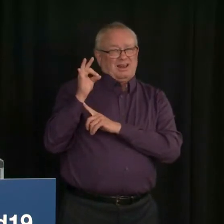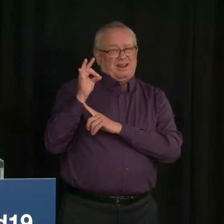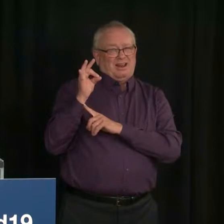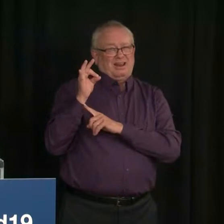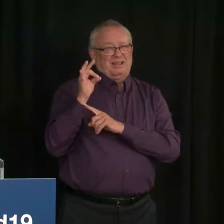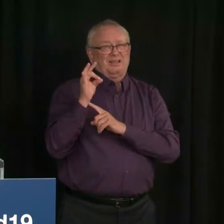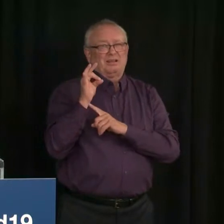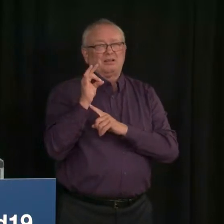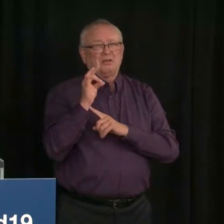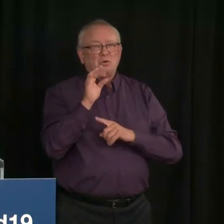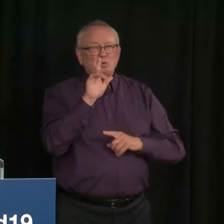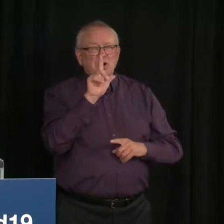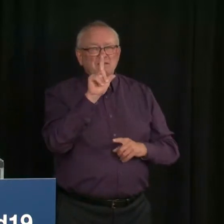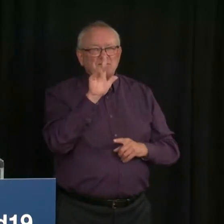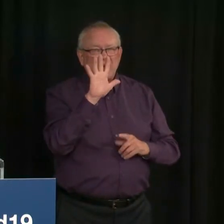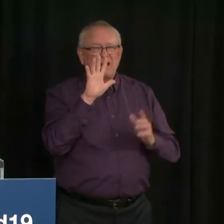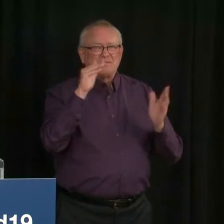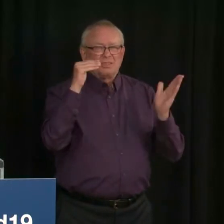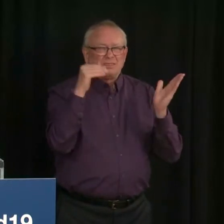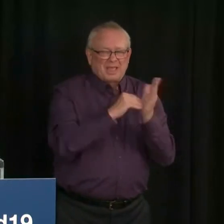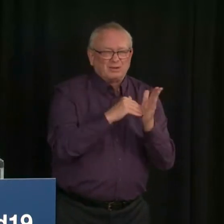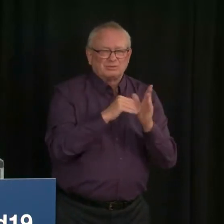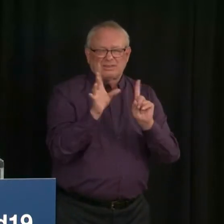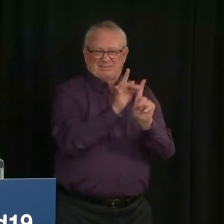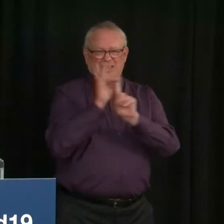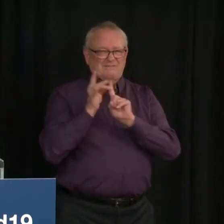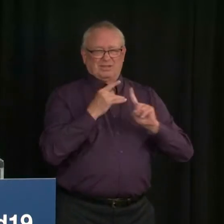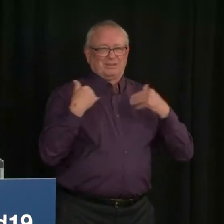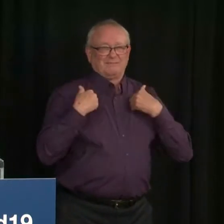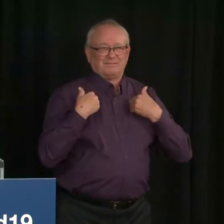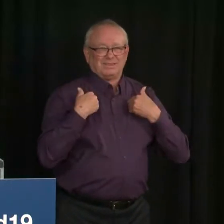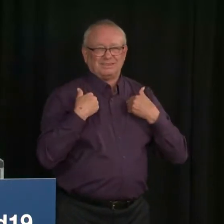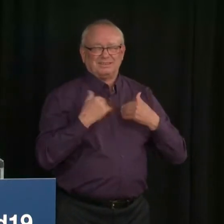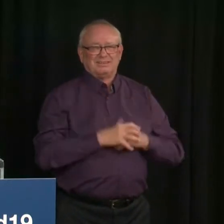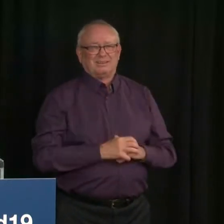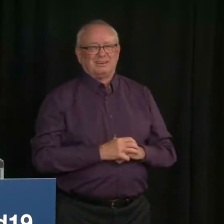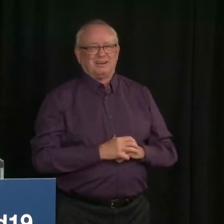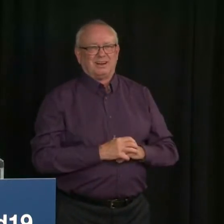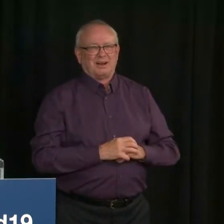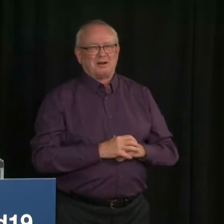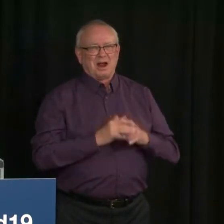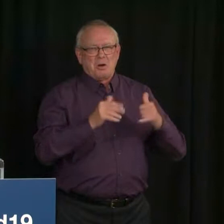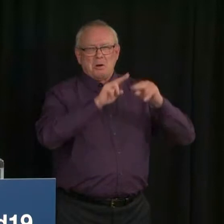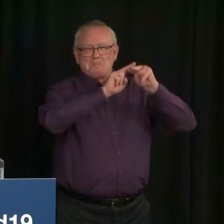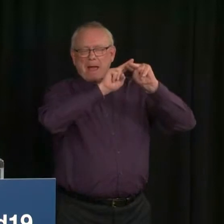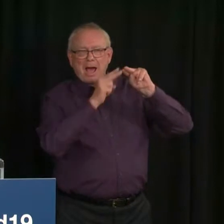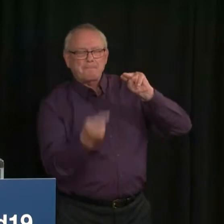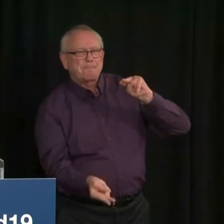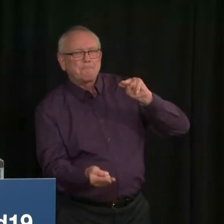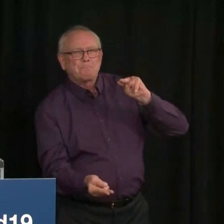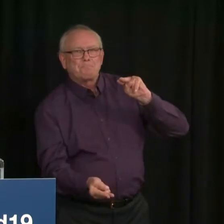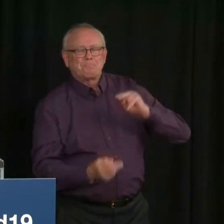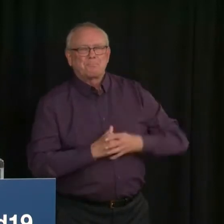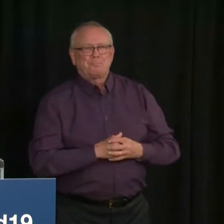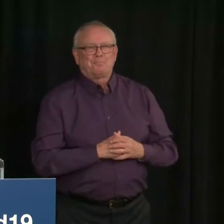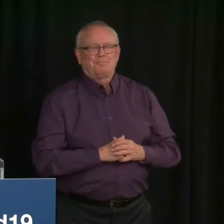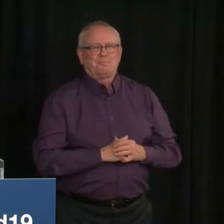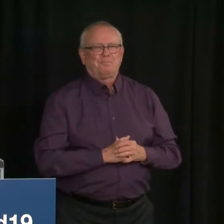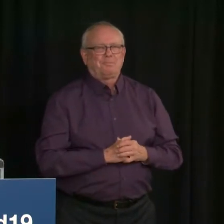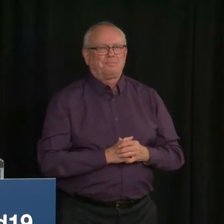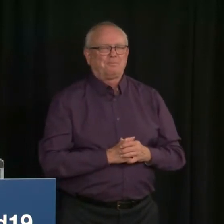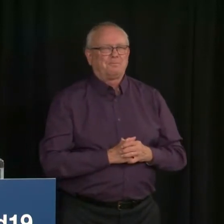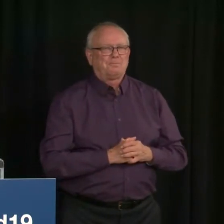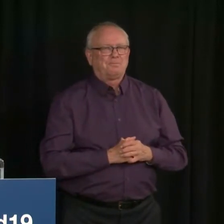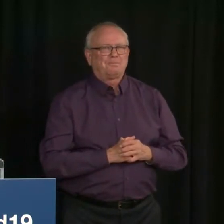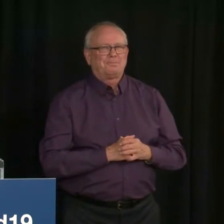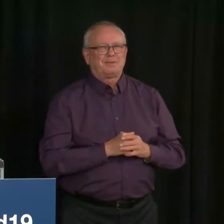ago. What's more, our positivity rate has averaged 4.5% over the last 7 days. That's a